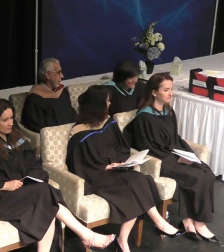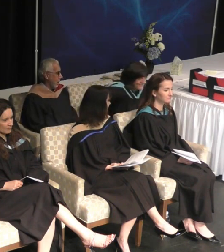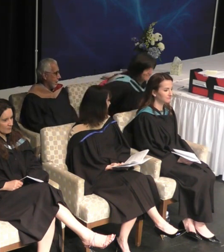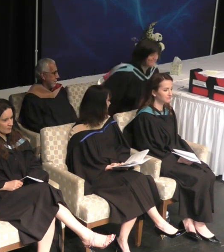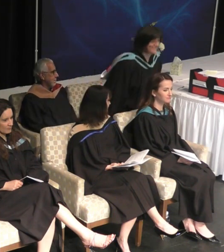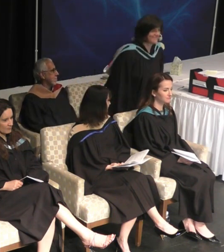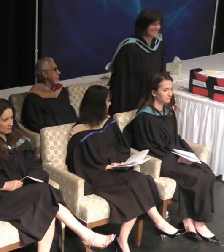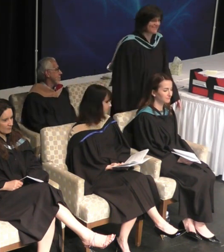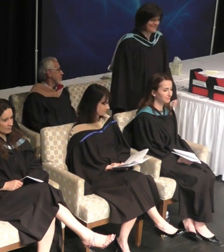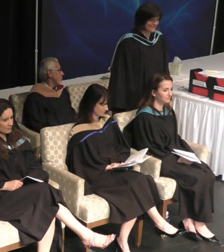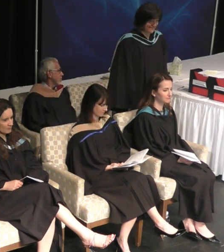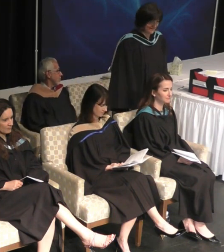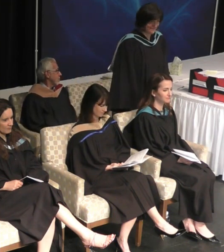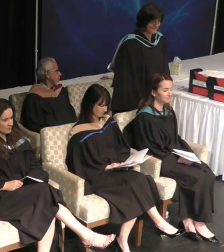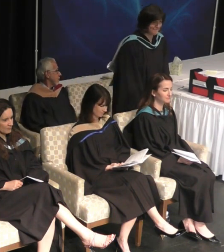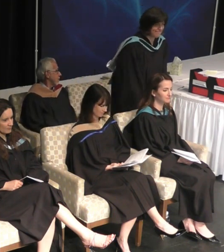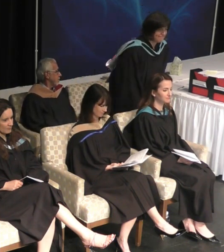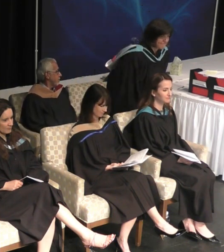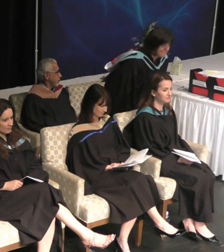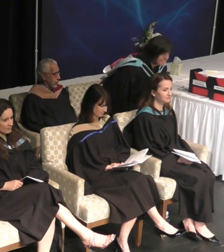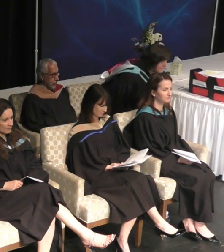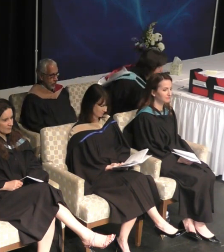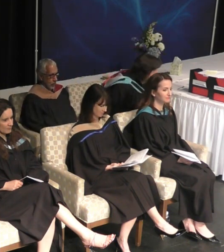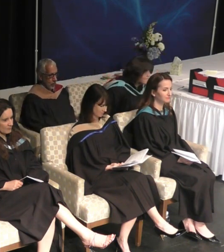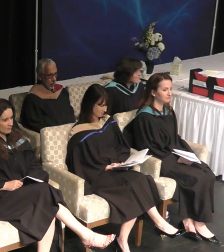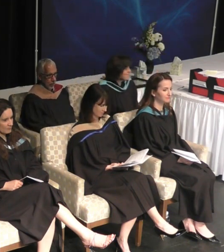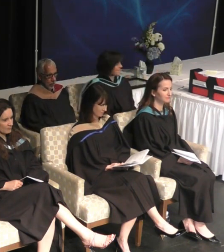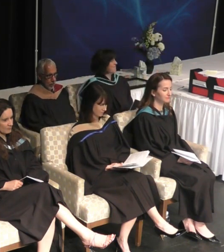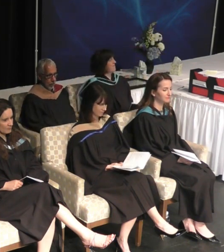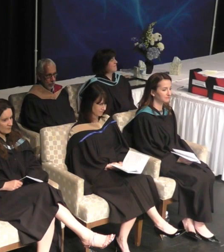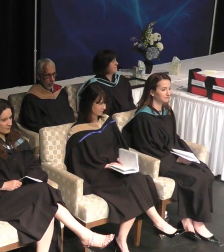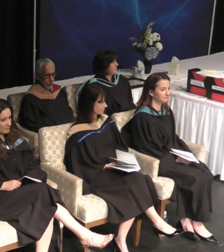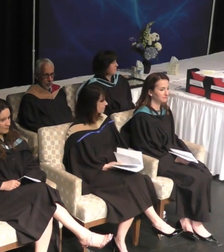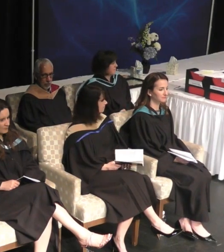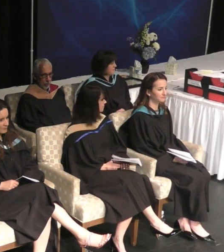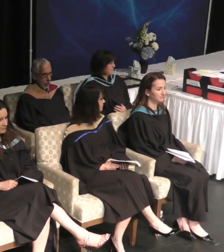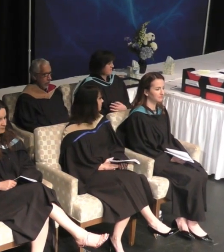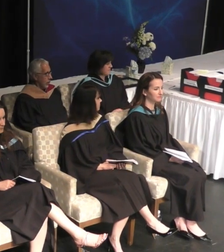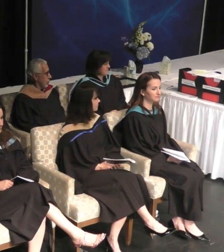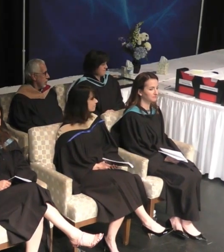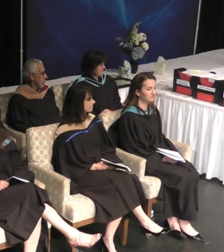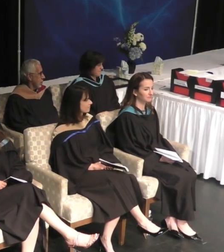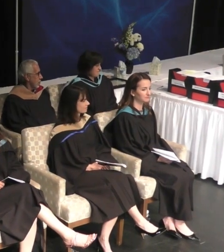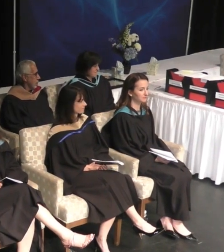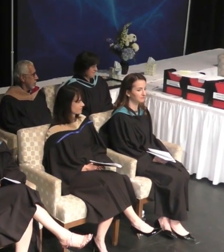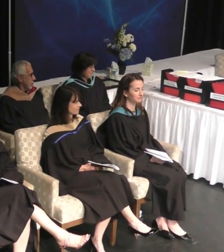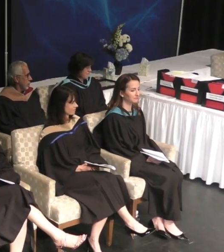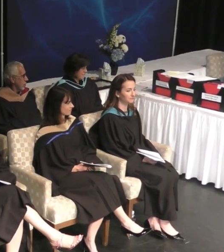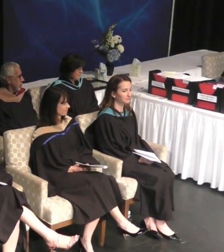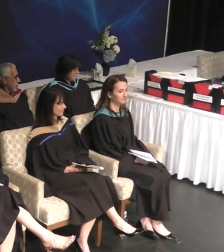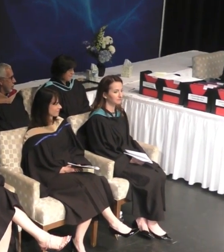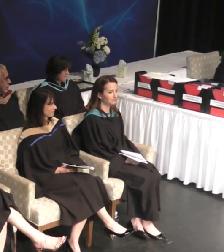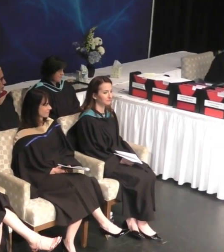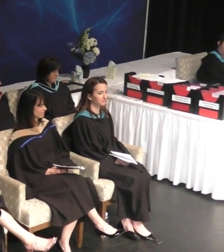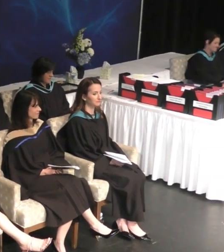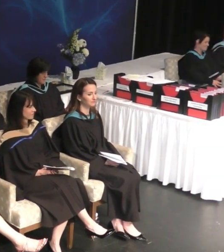Kathleen Allen, Dean, Student Services. Patsy McDonald, College Registrar.